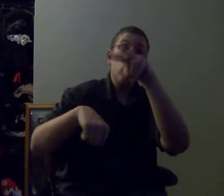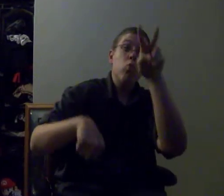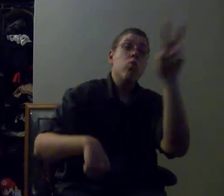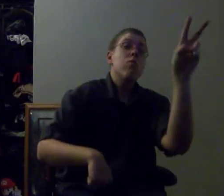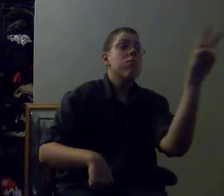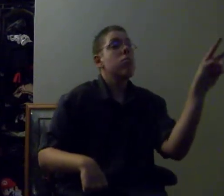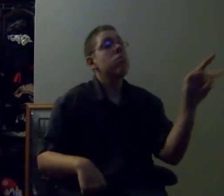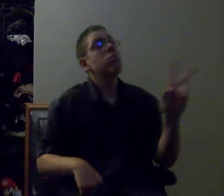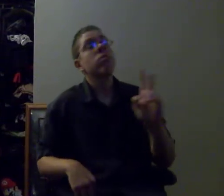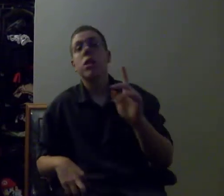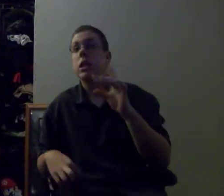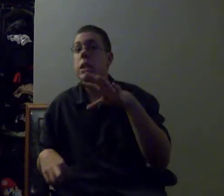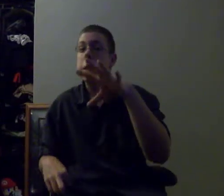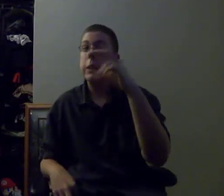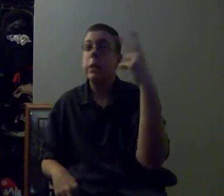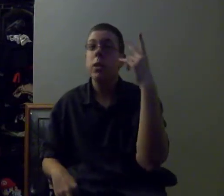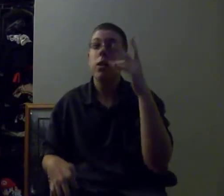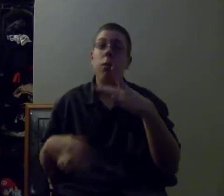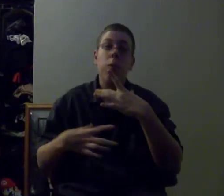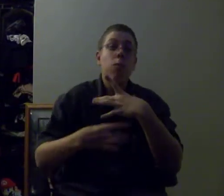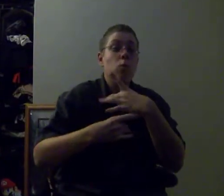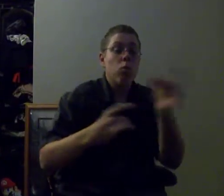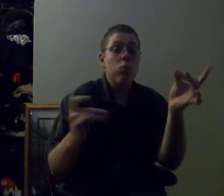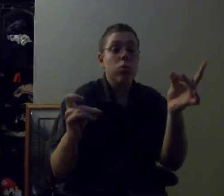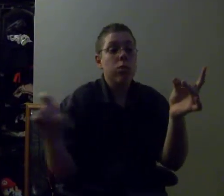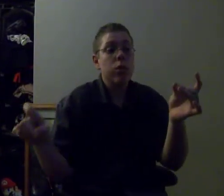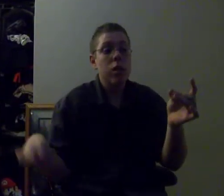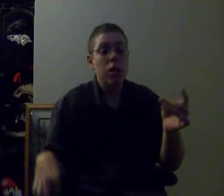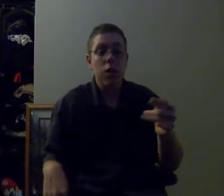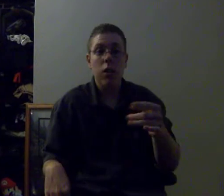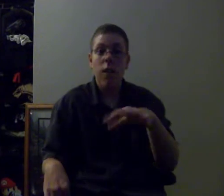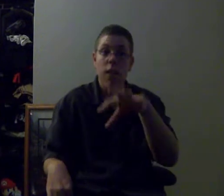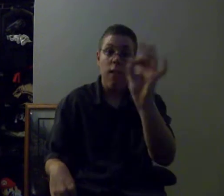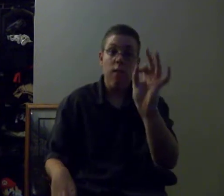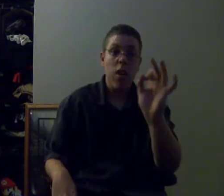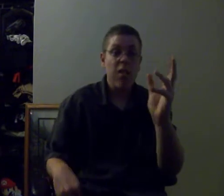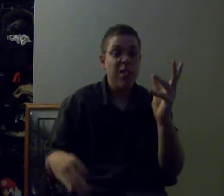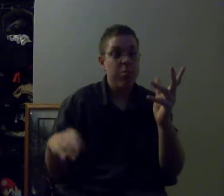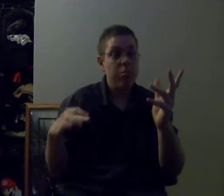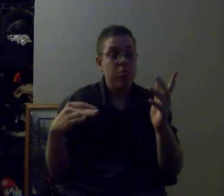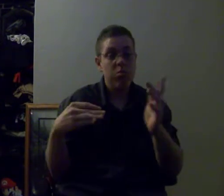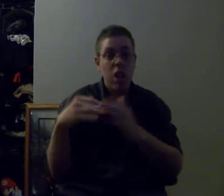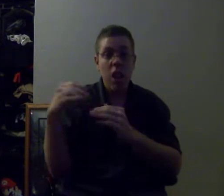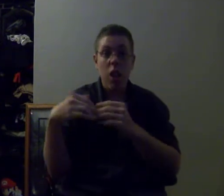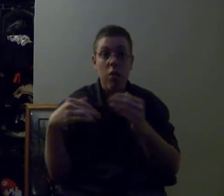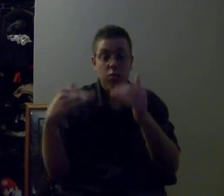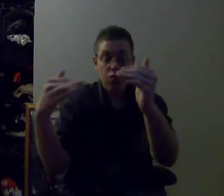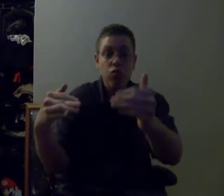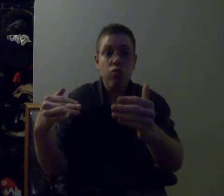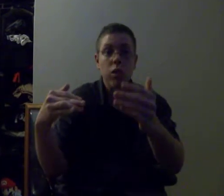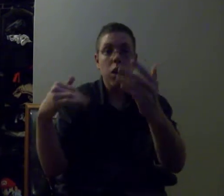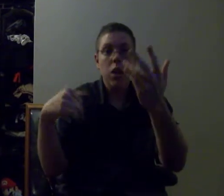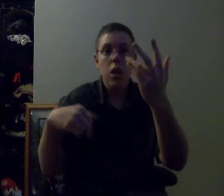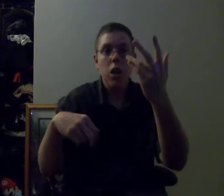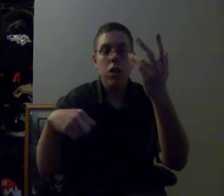that topic. And the activity that I just described really involves a lot of skill. I mean, you